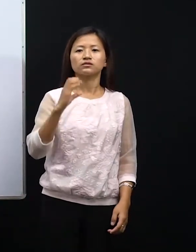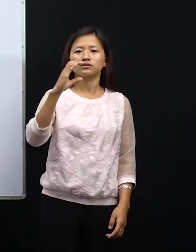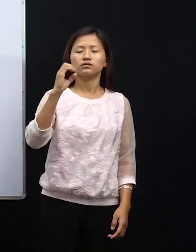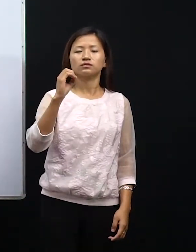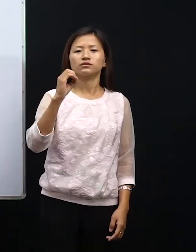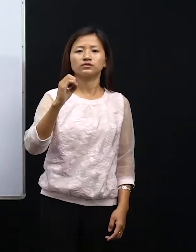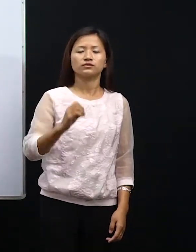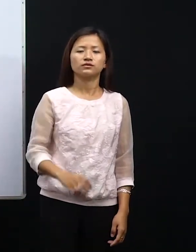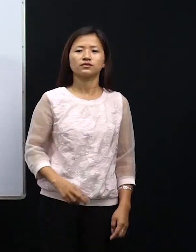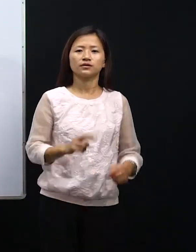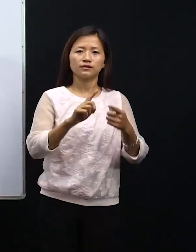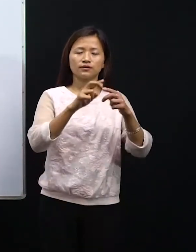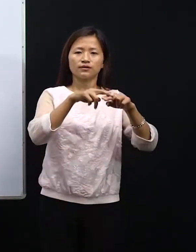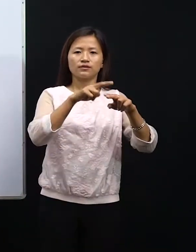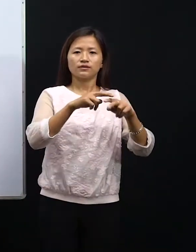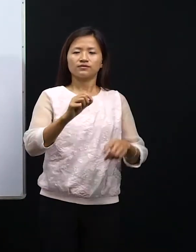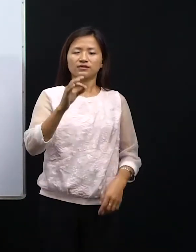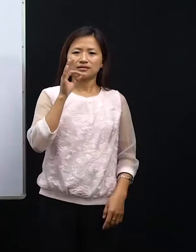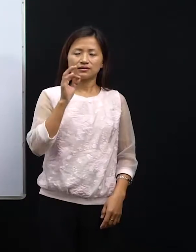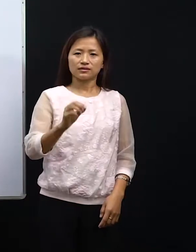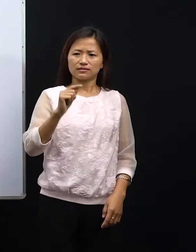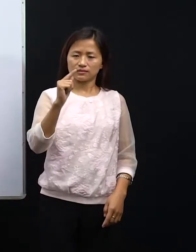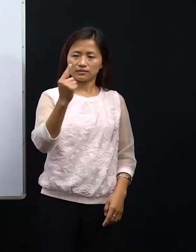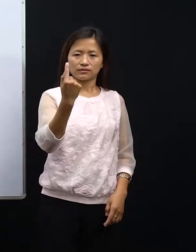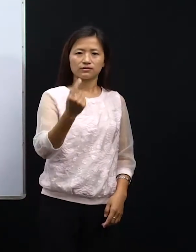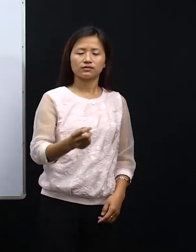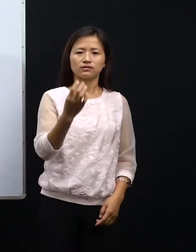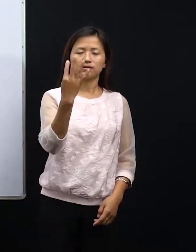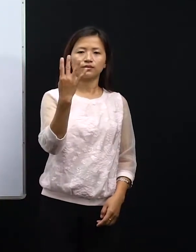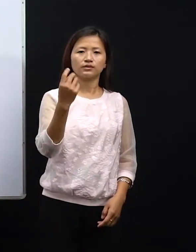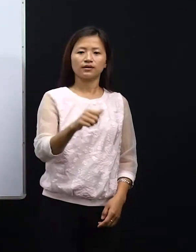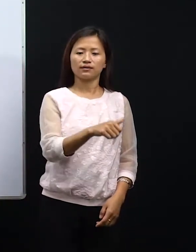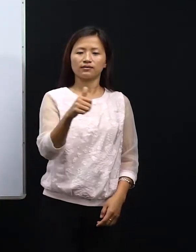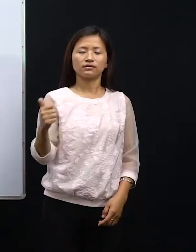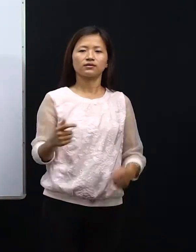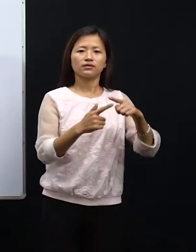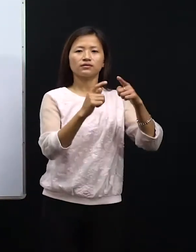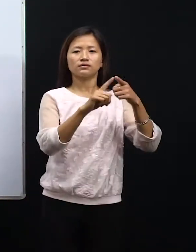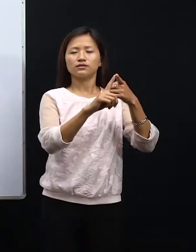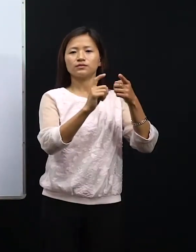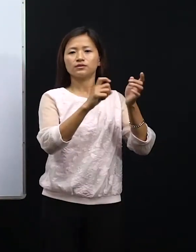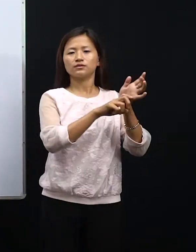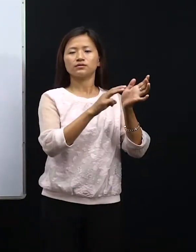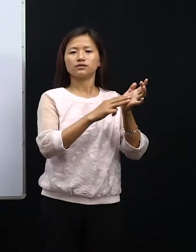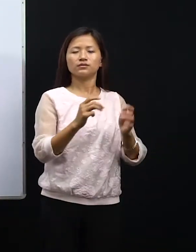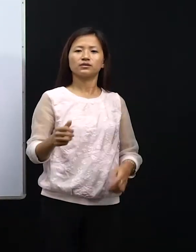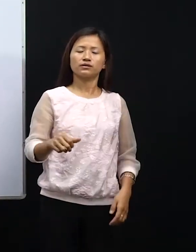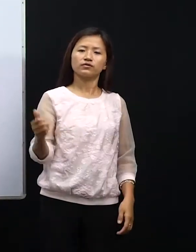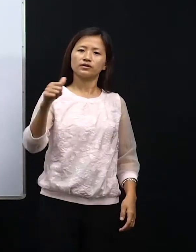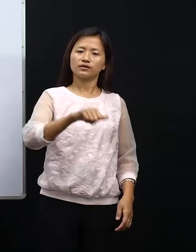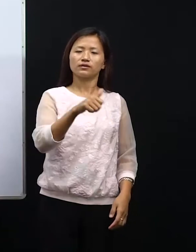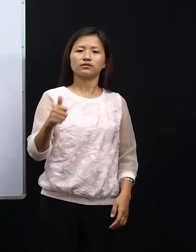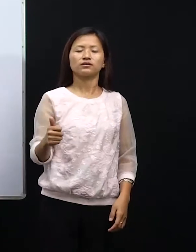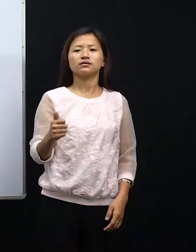that a single number, if there is only a single number, any term is consists only of numbers without